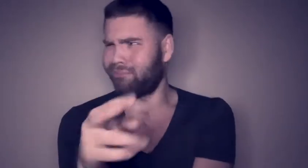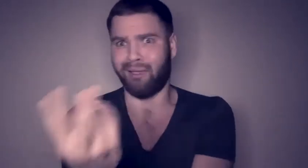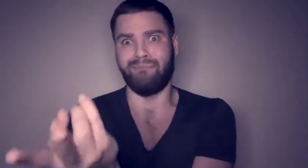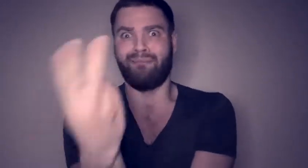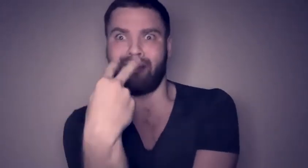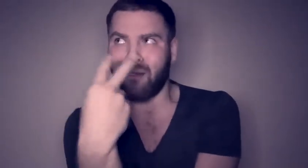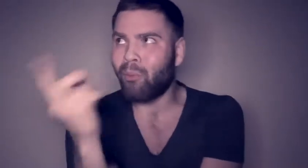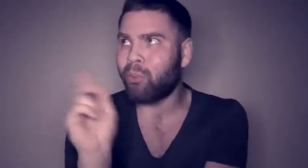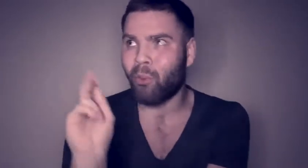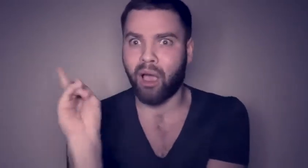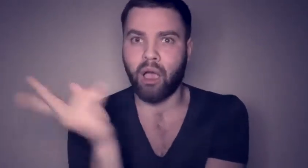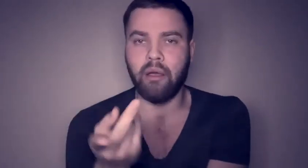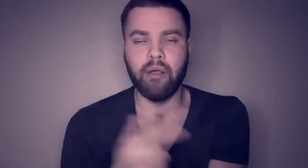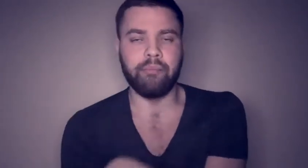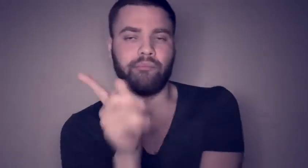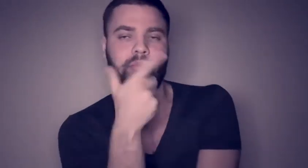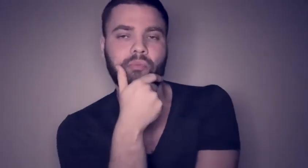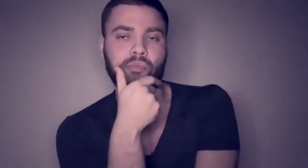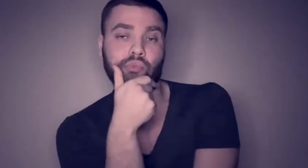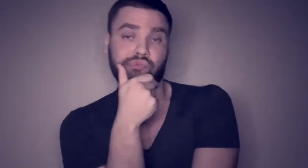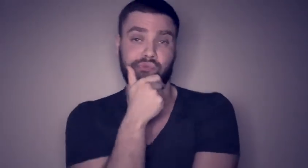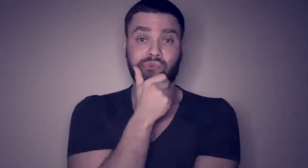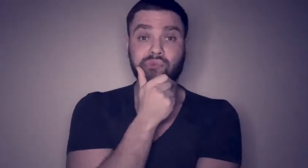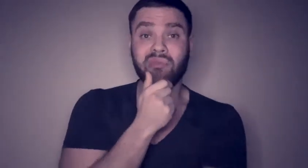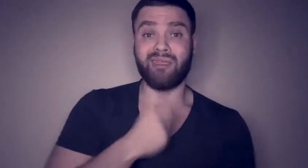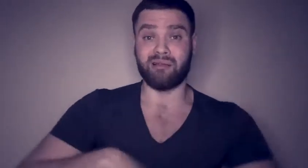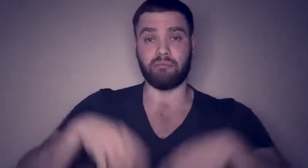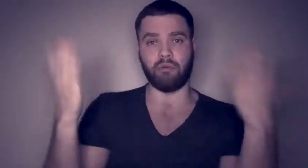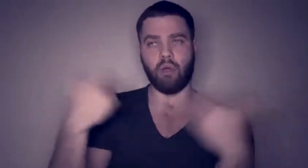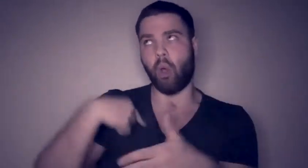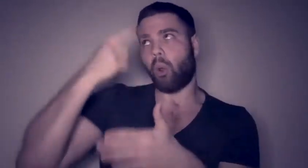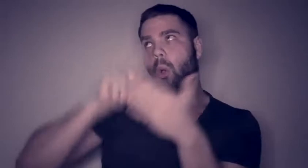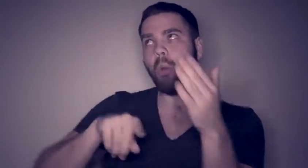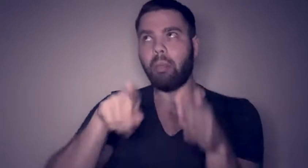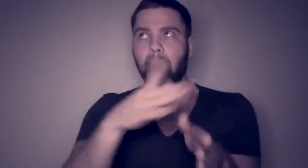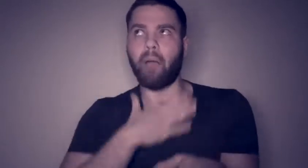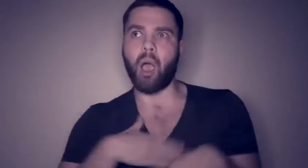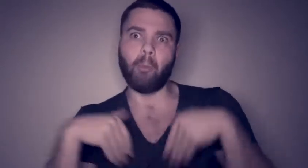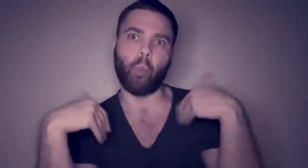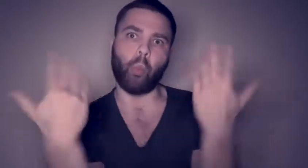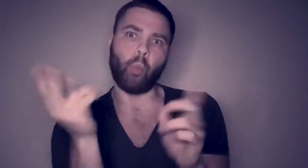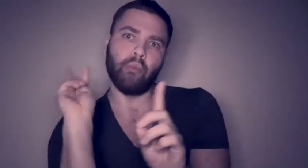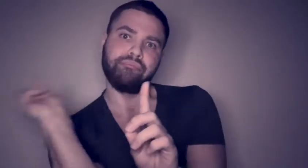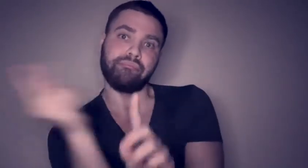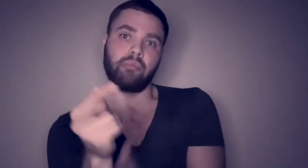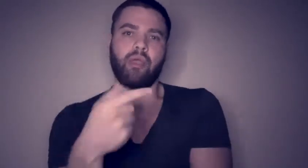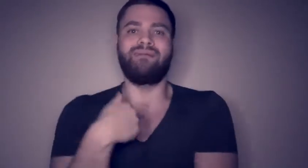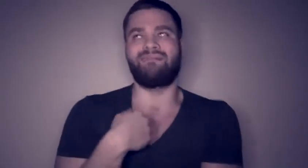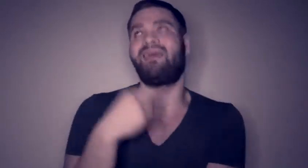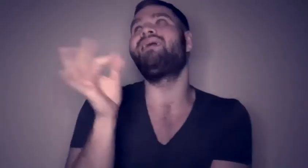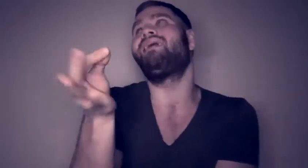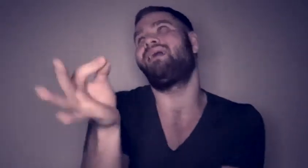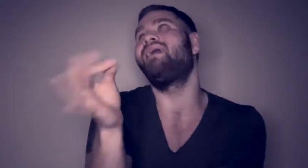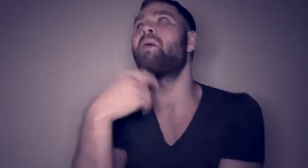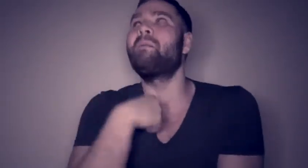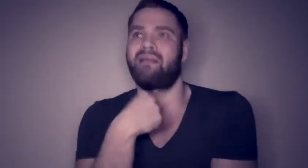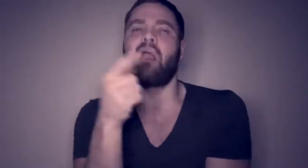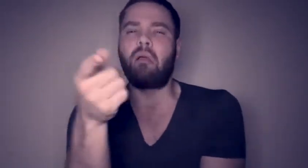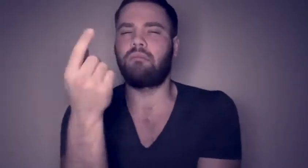ain't watching you. What you see, I hope you like the view. Best believe